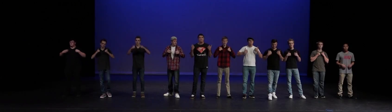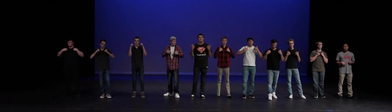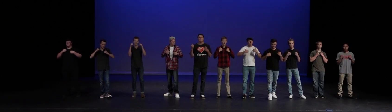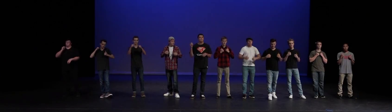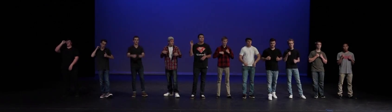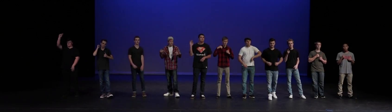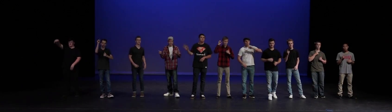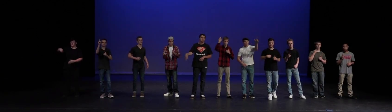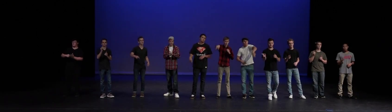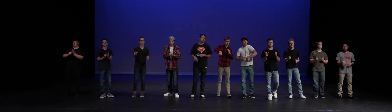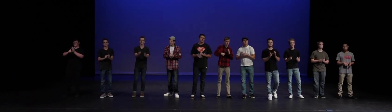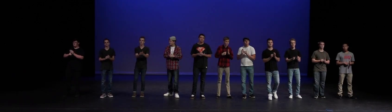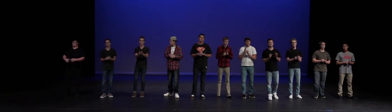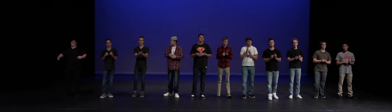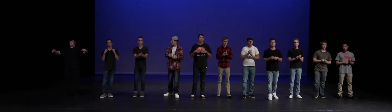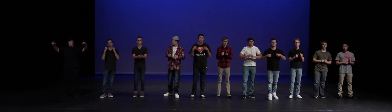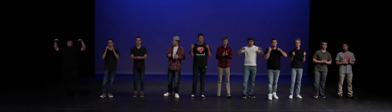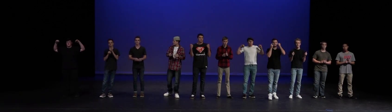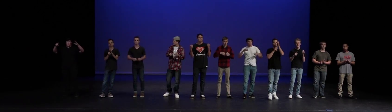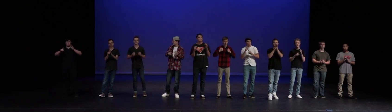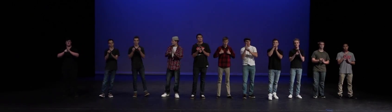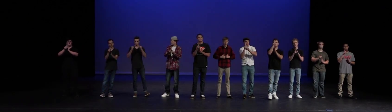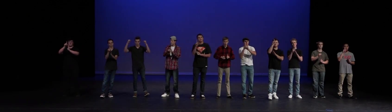line, carry the band through it all.